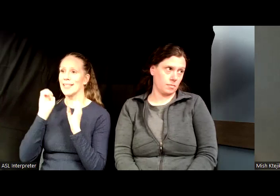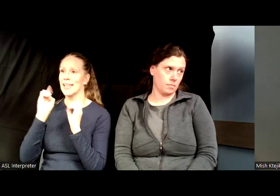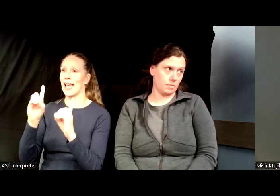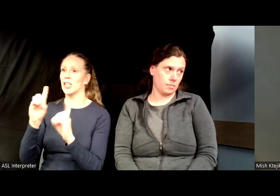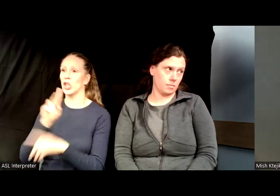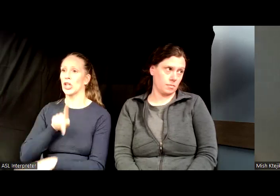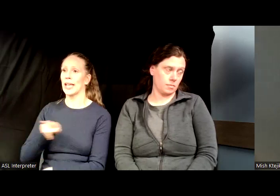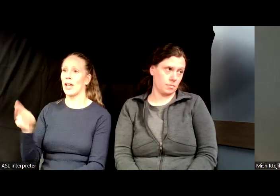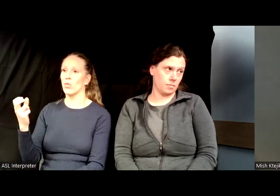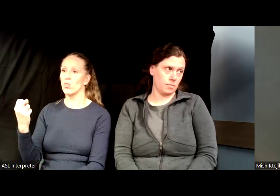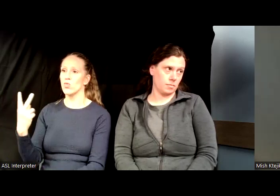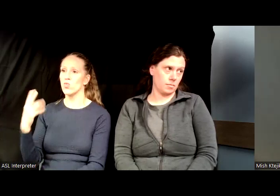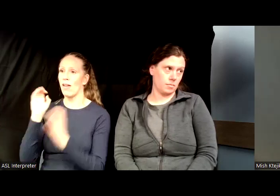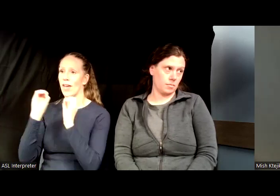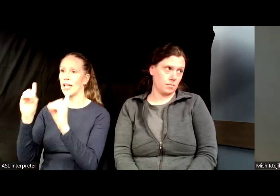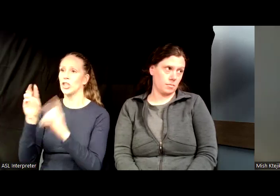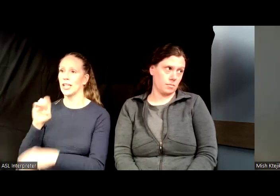RID interpreter at that time.